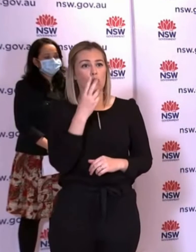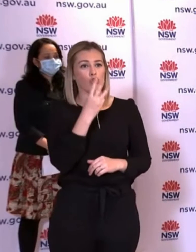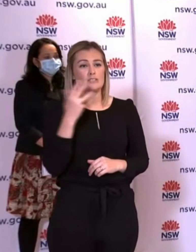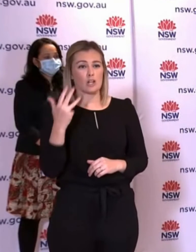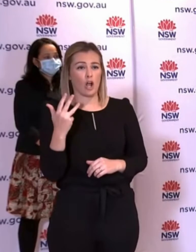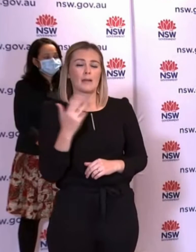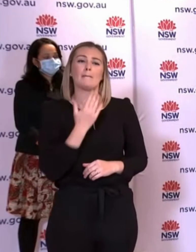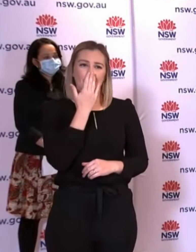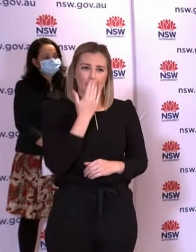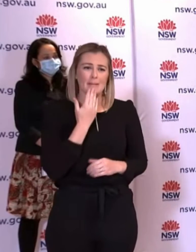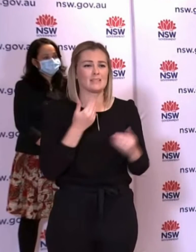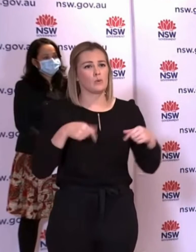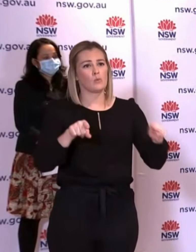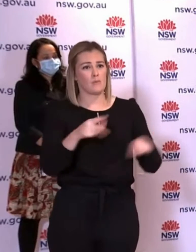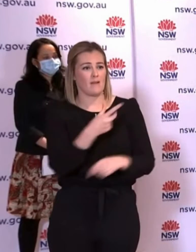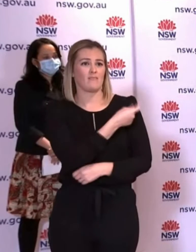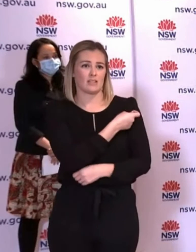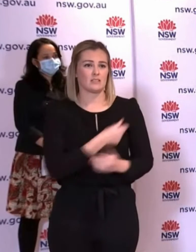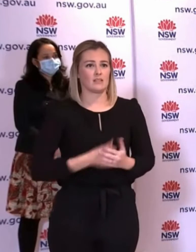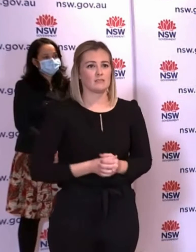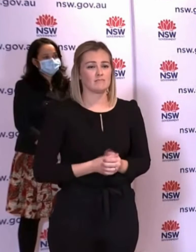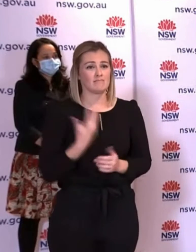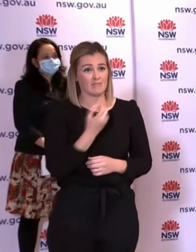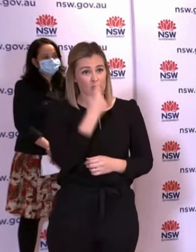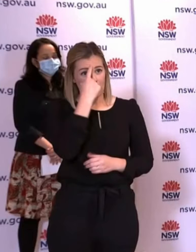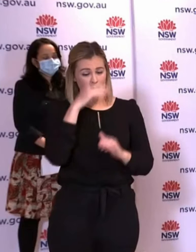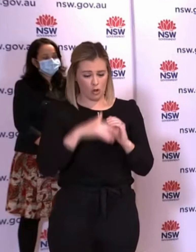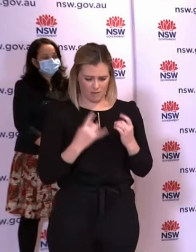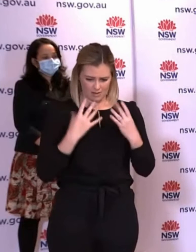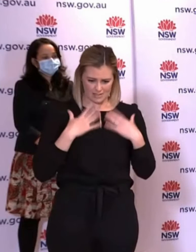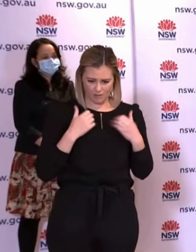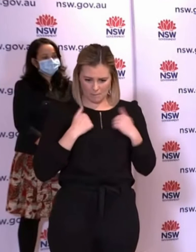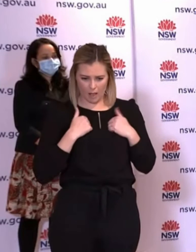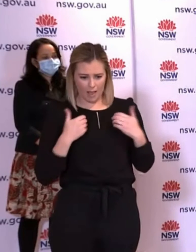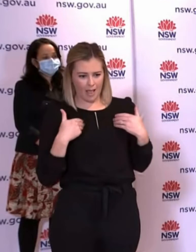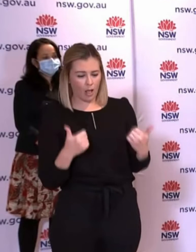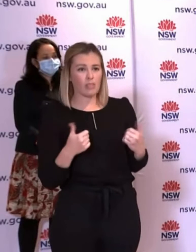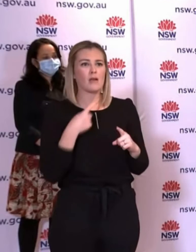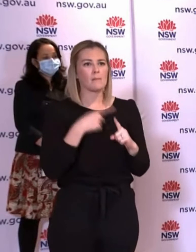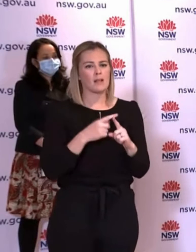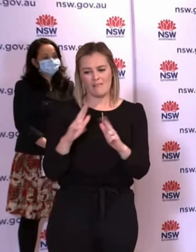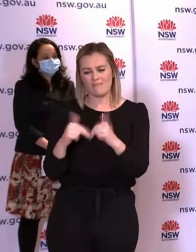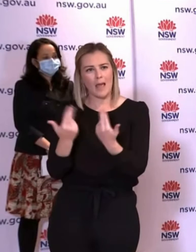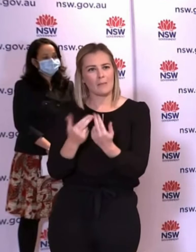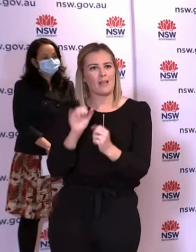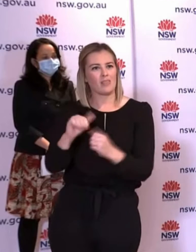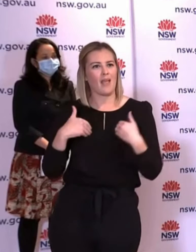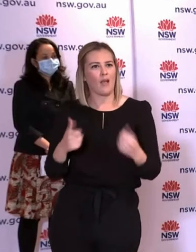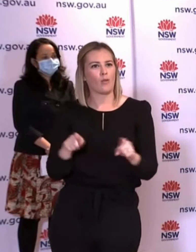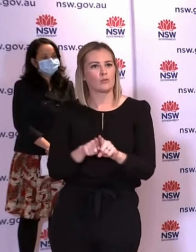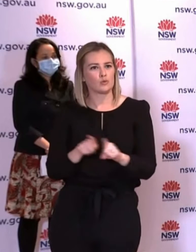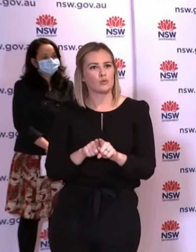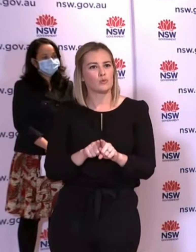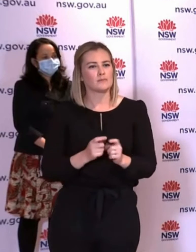today. Do it for yourself, do it for your loved ones, and it is really wonderful, as I said, to see the communities